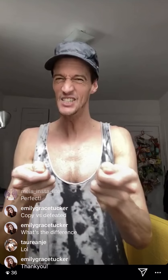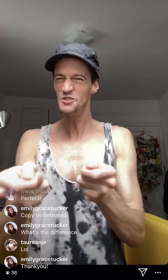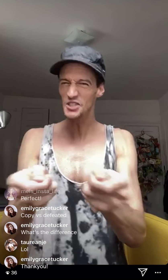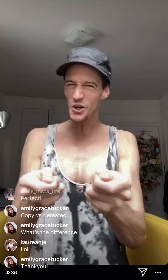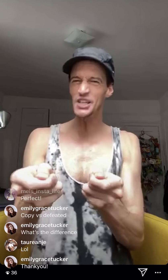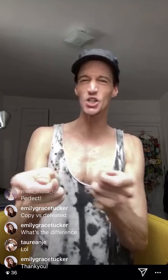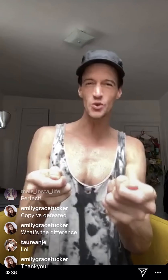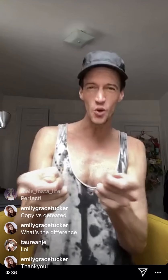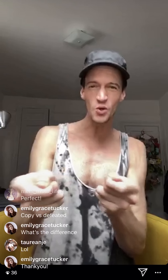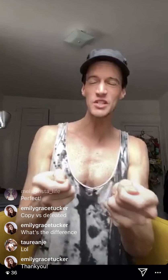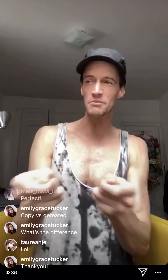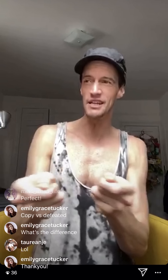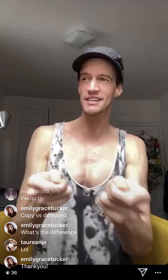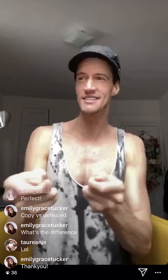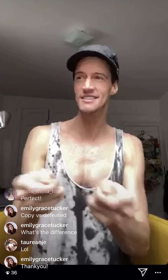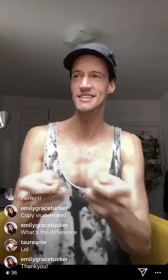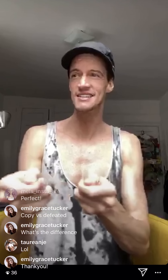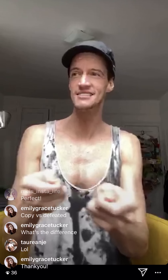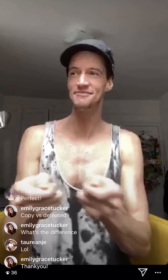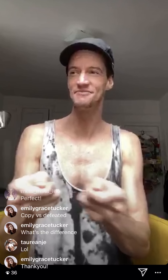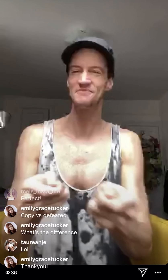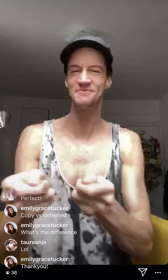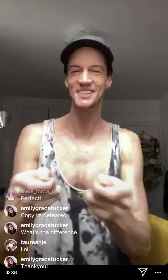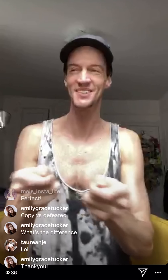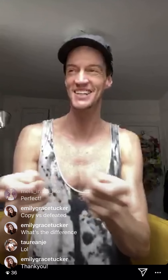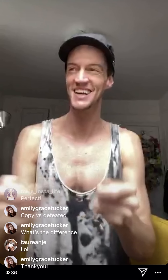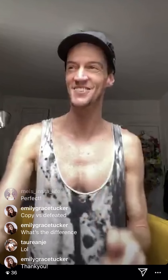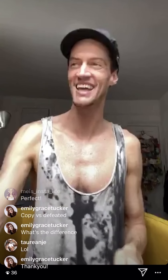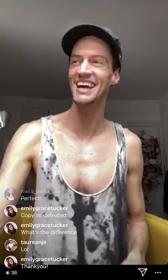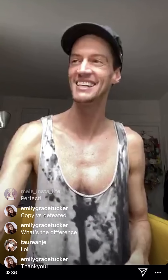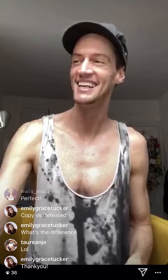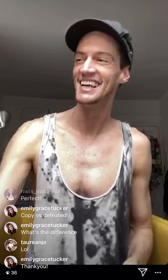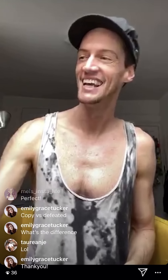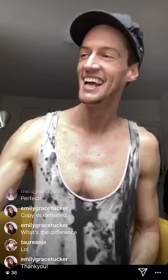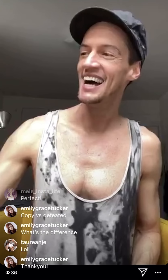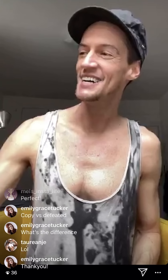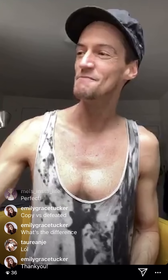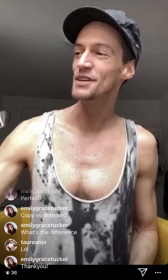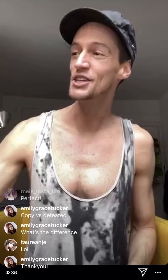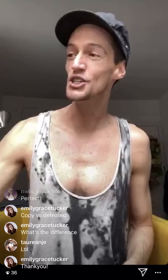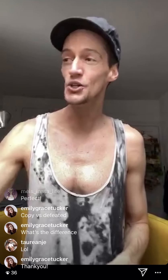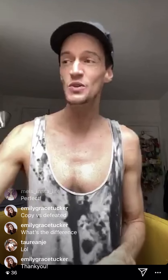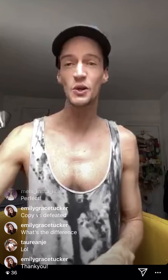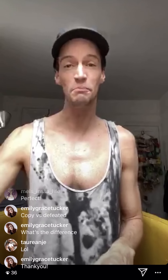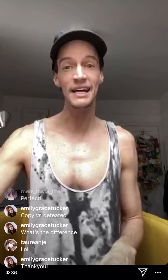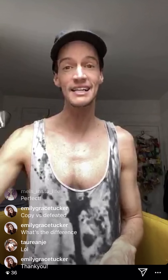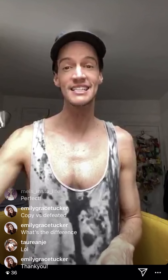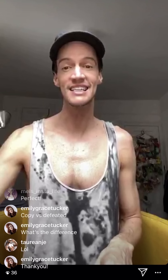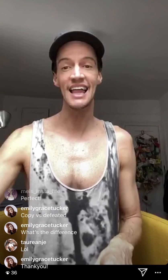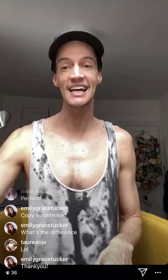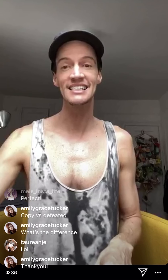trying to control something, this is the great sign for that. To choose or pick, select. You're in the